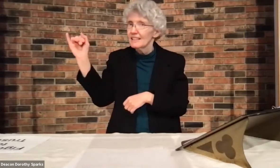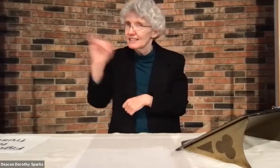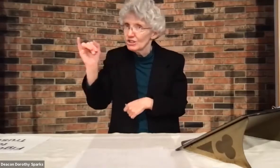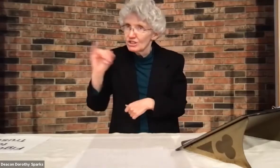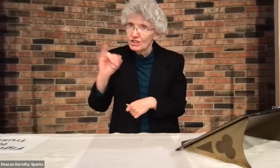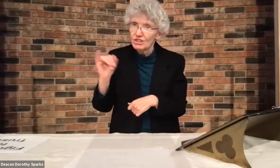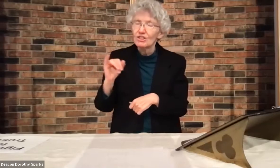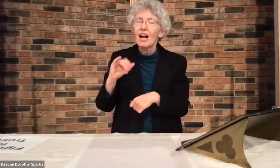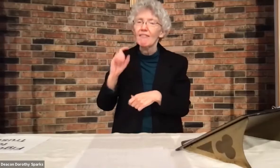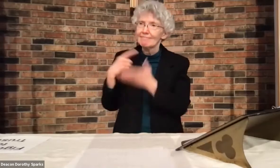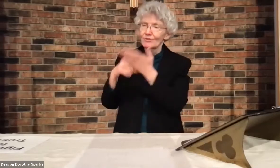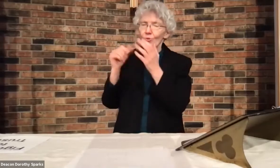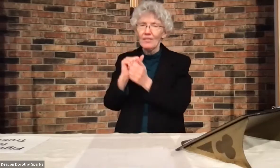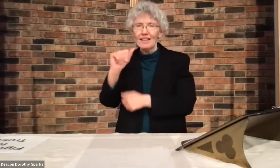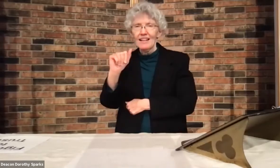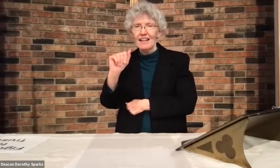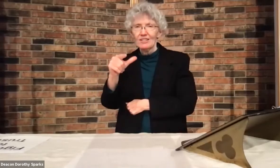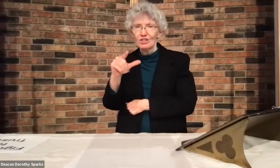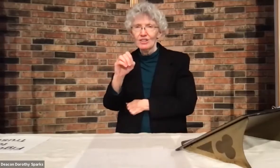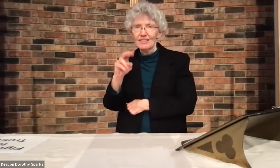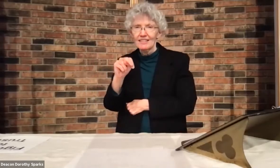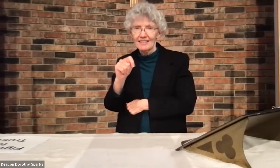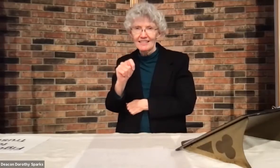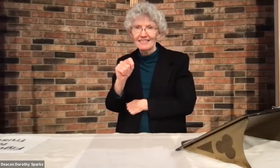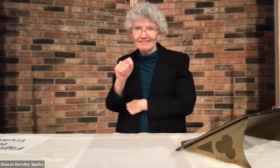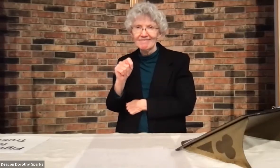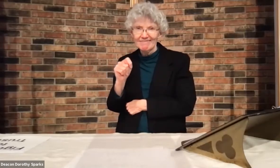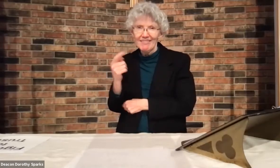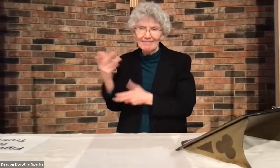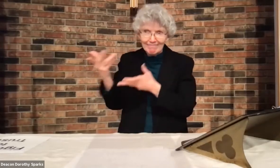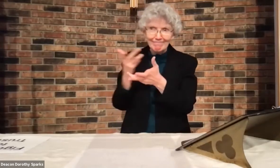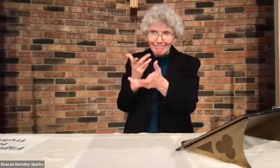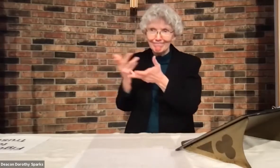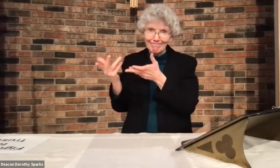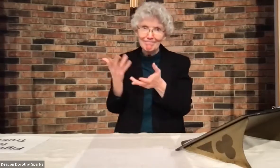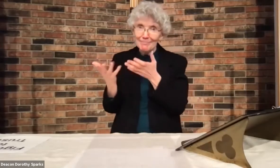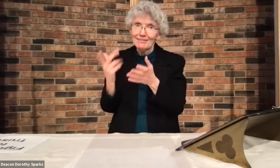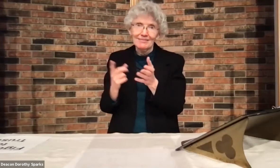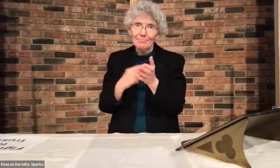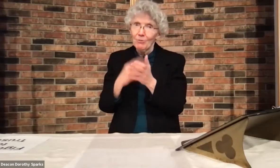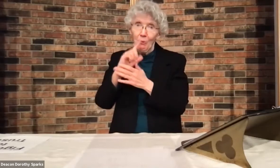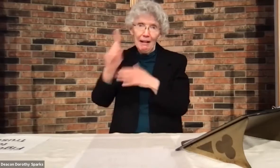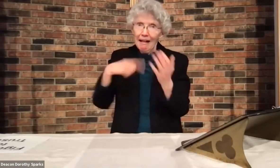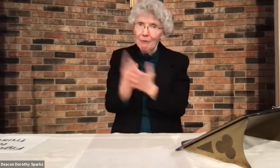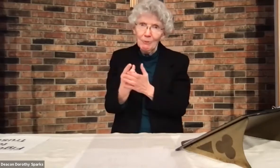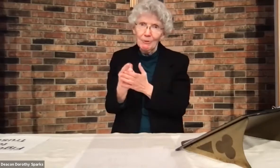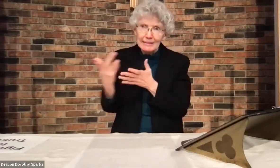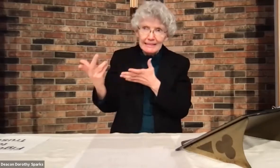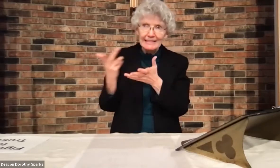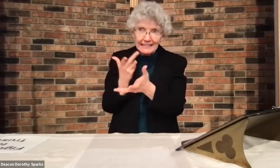Now this could be if you need to get insurance for your house or for your automobile, you usually